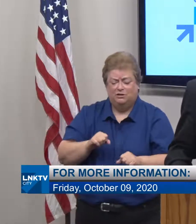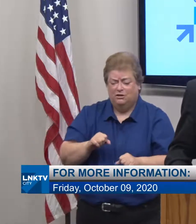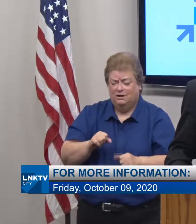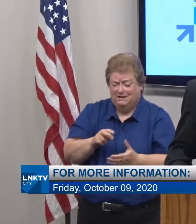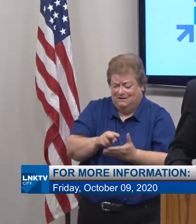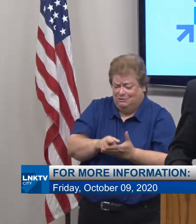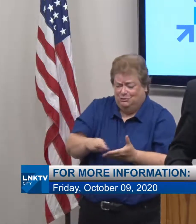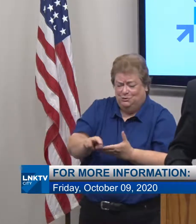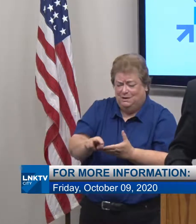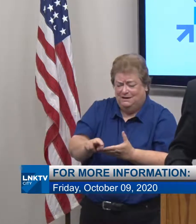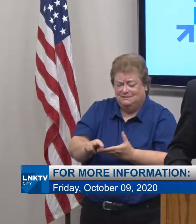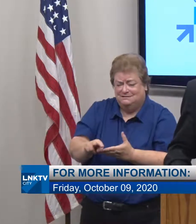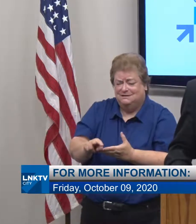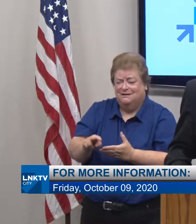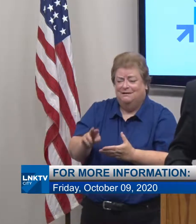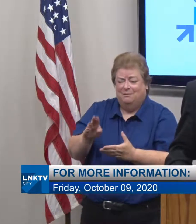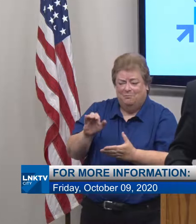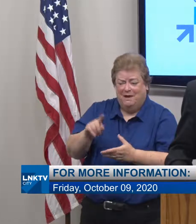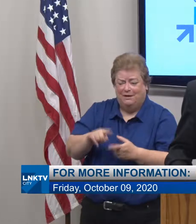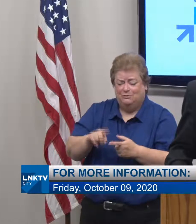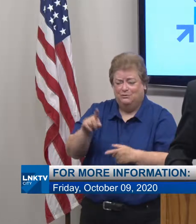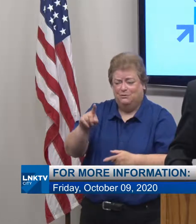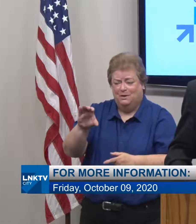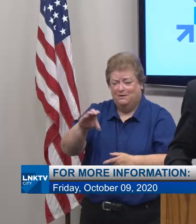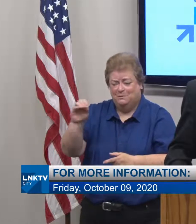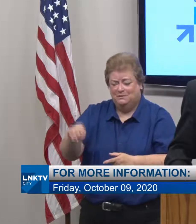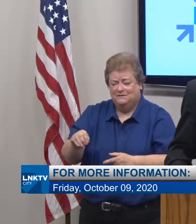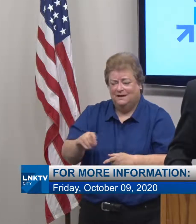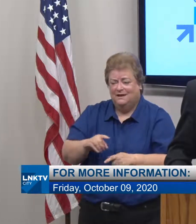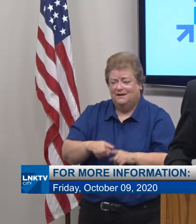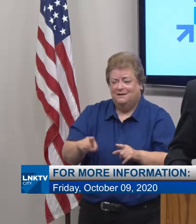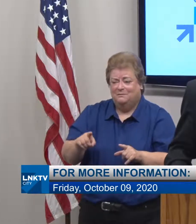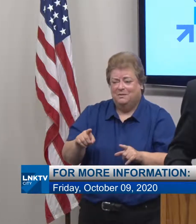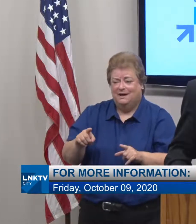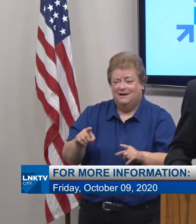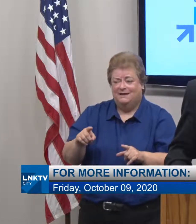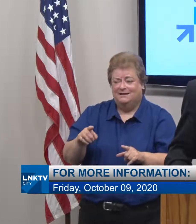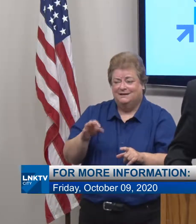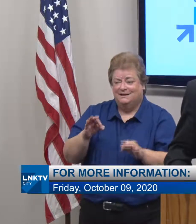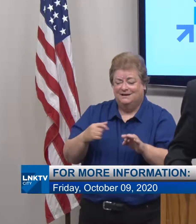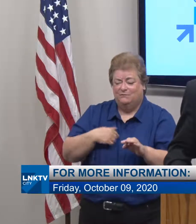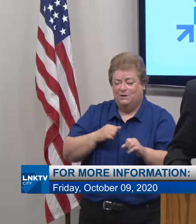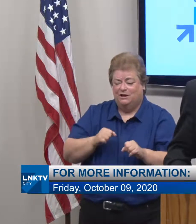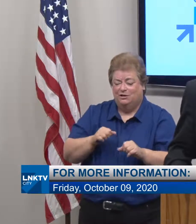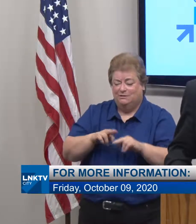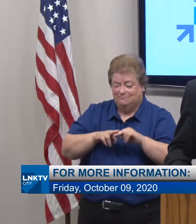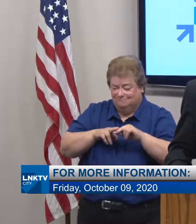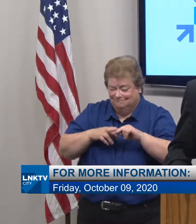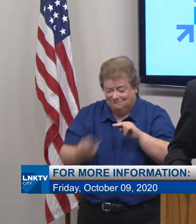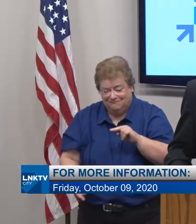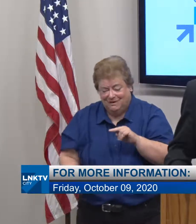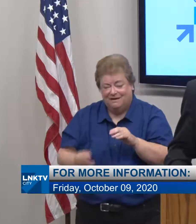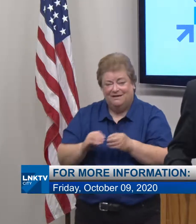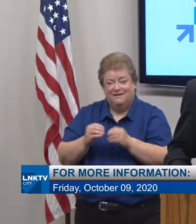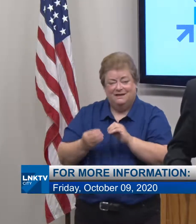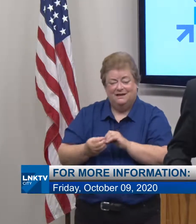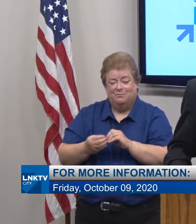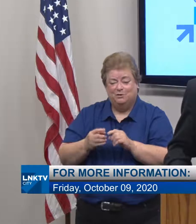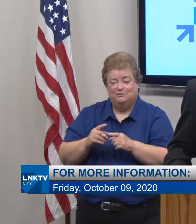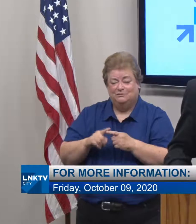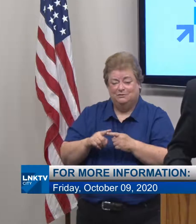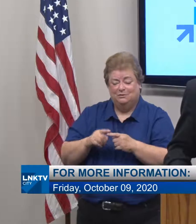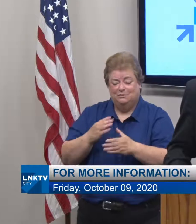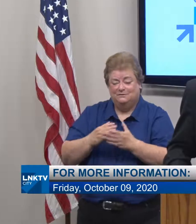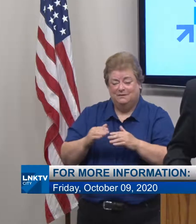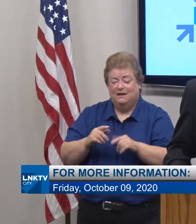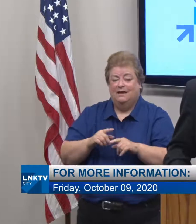we just hit a home run here and drop the COVID-19 infection rate down to something that's very minimal. Very